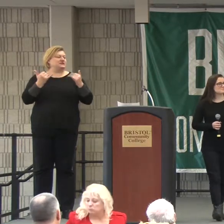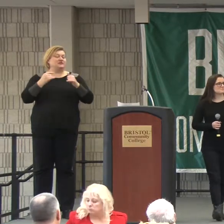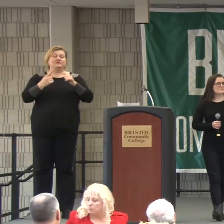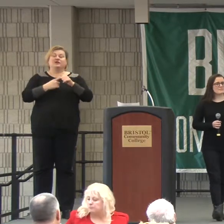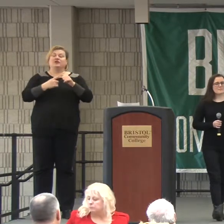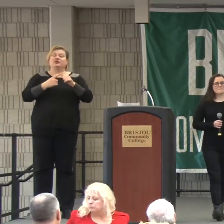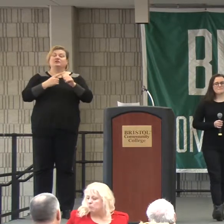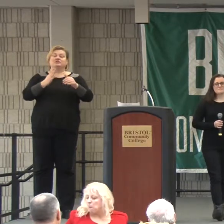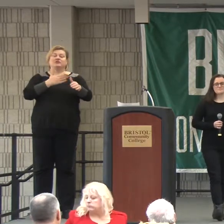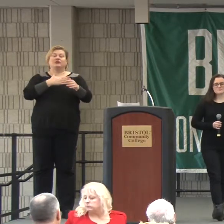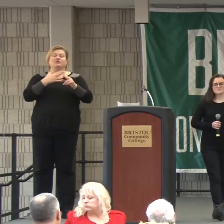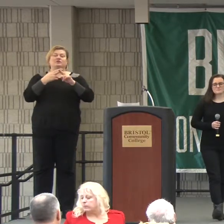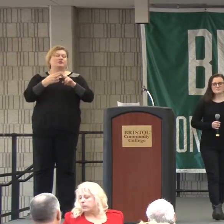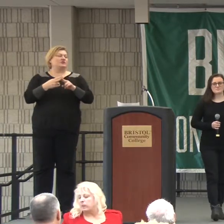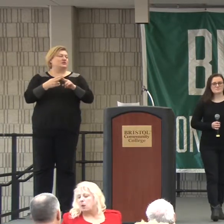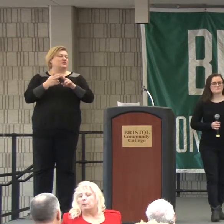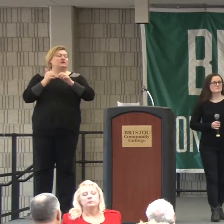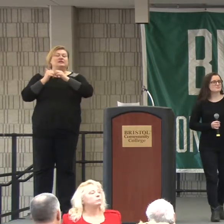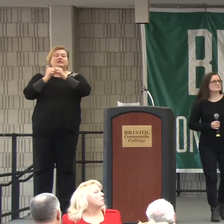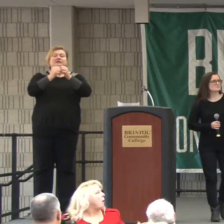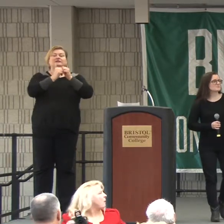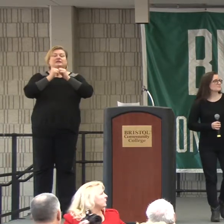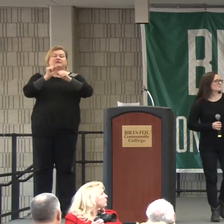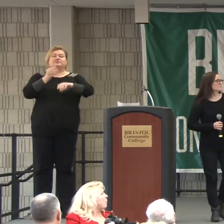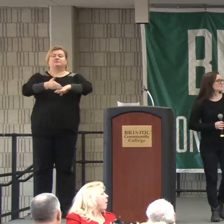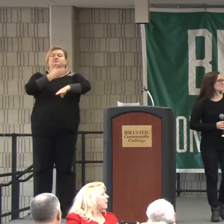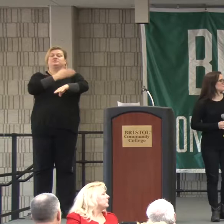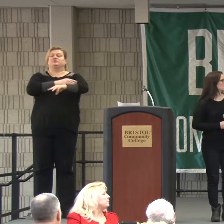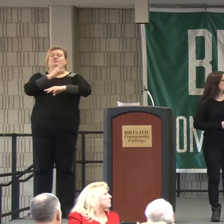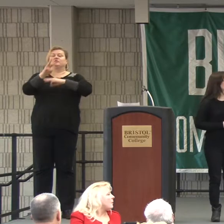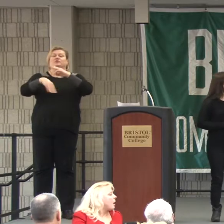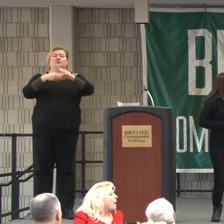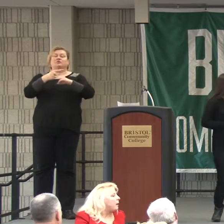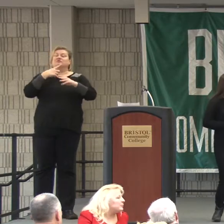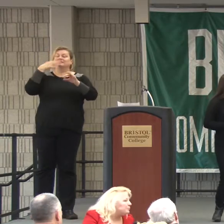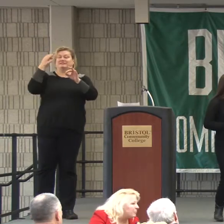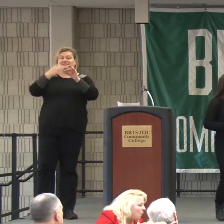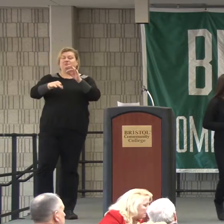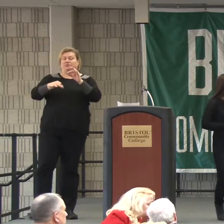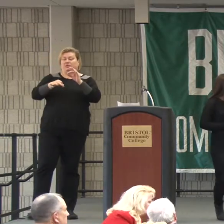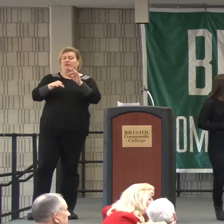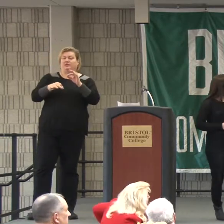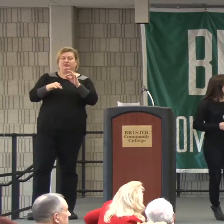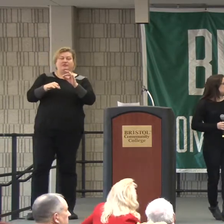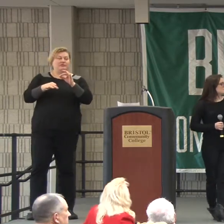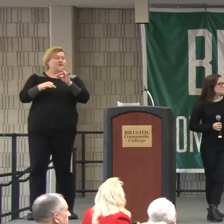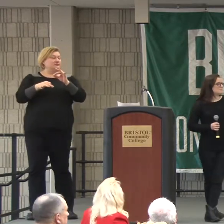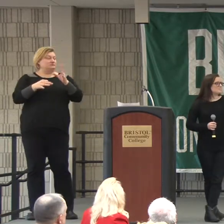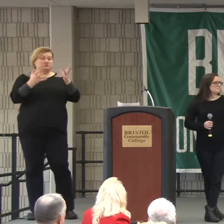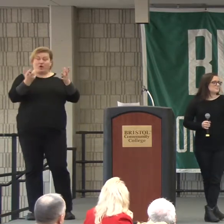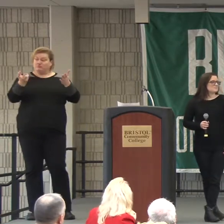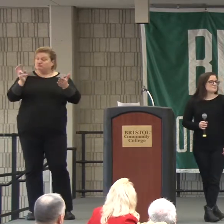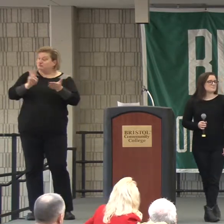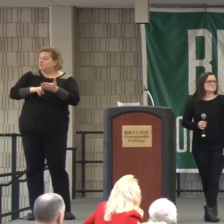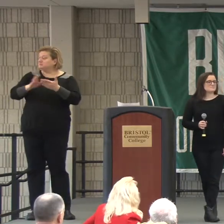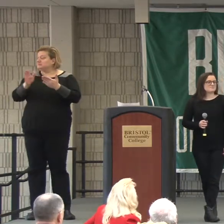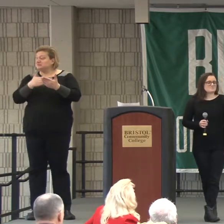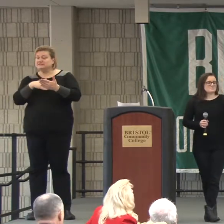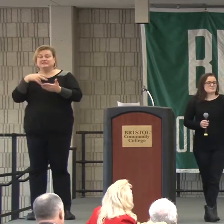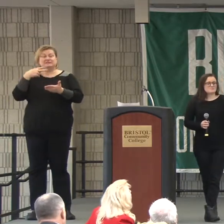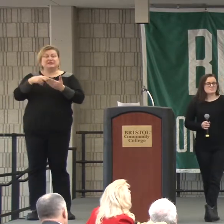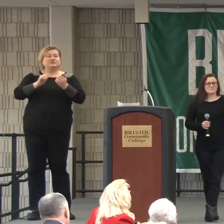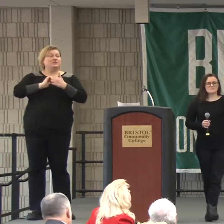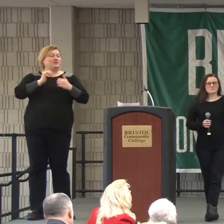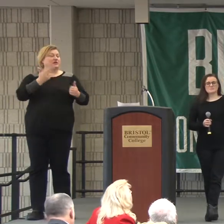song that we're going to sing is entitled Together We Can Better the World. It's really simple, you're going to catch on. If you'd like, you can get up, you can sing along, and you can dance with